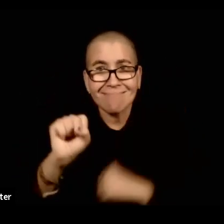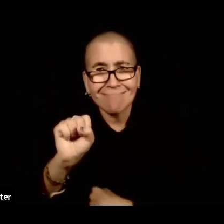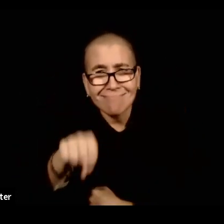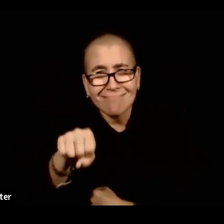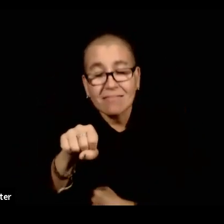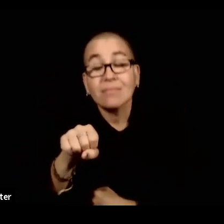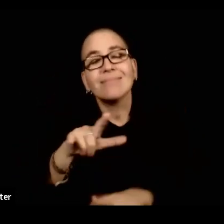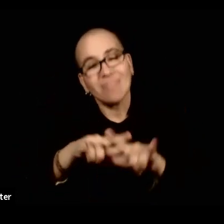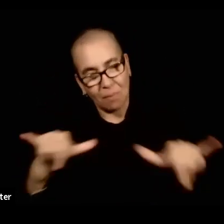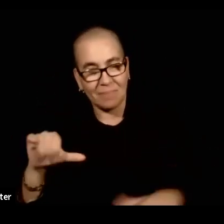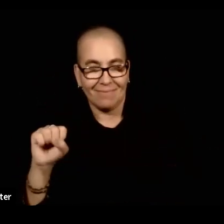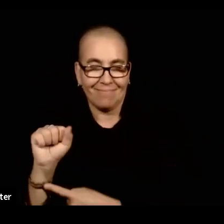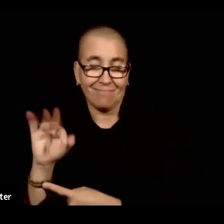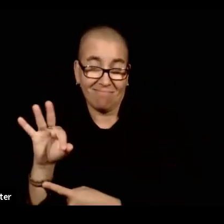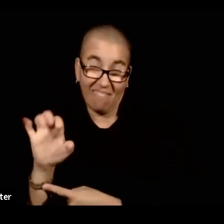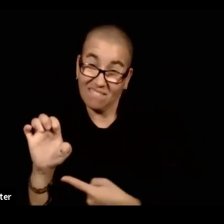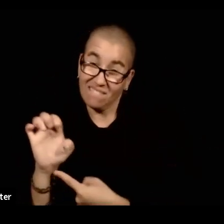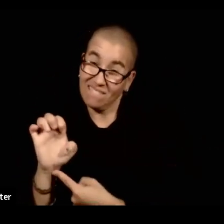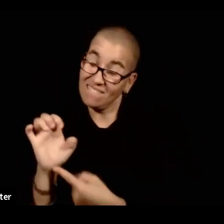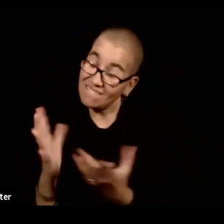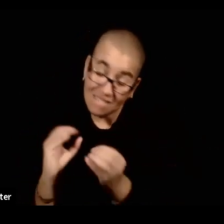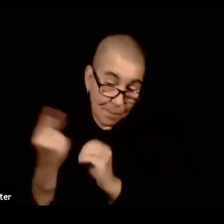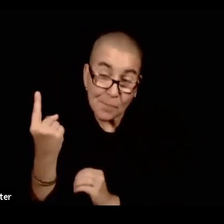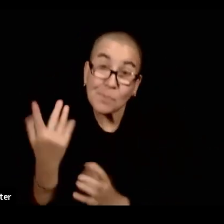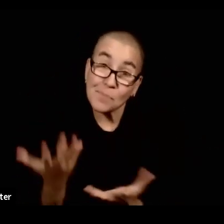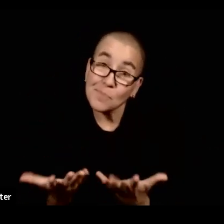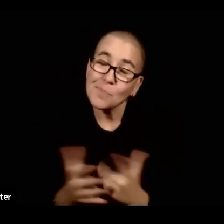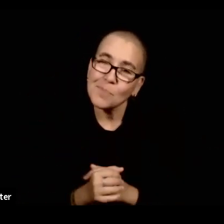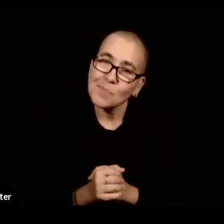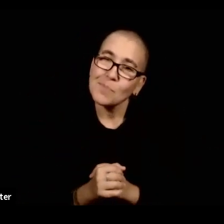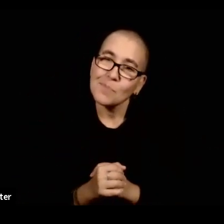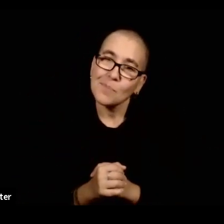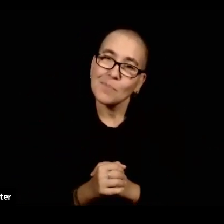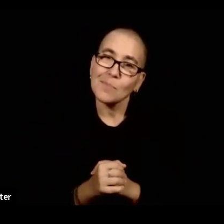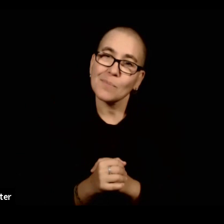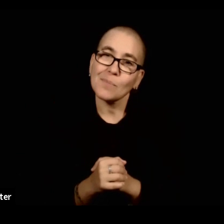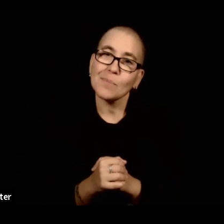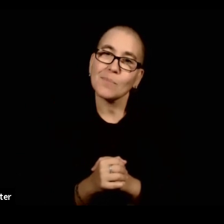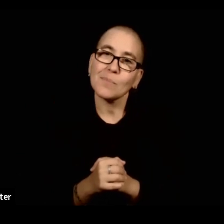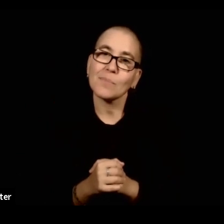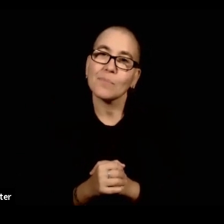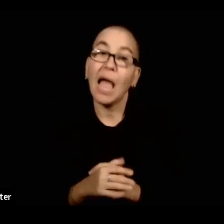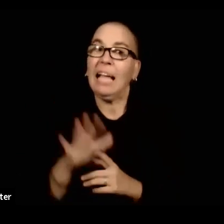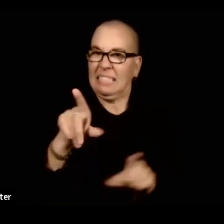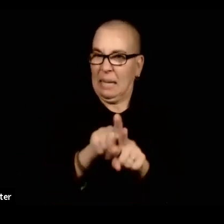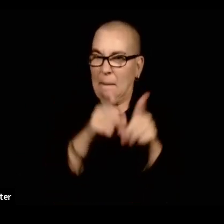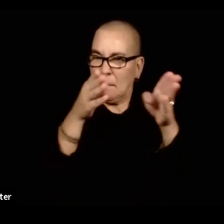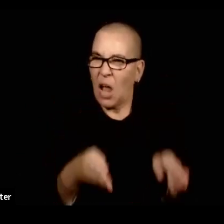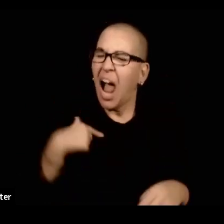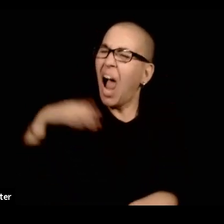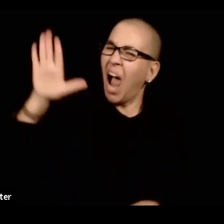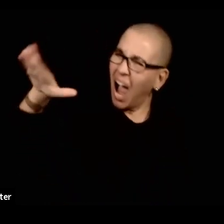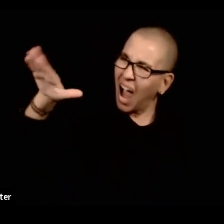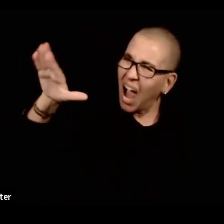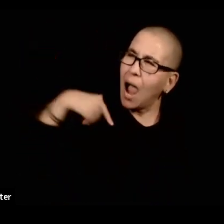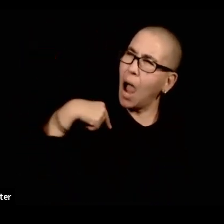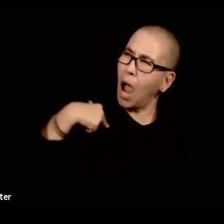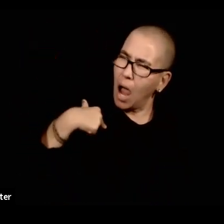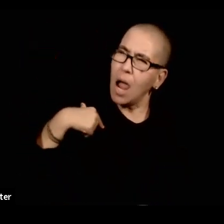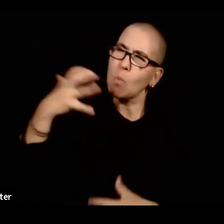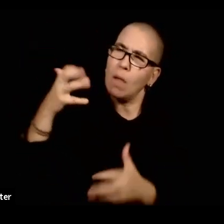And my follow-up question to that, I believe the Minnesota State High School League is meeting tomorrow with a likely trying to set return to